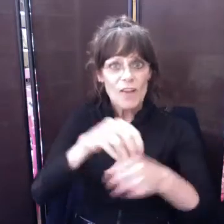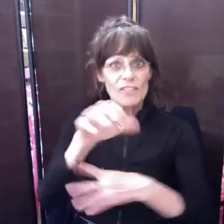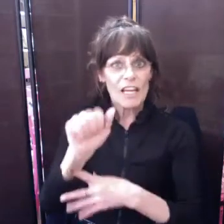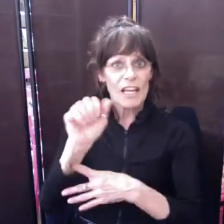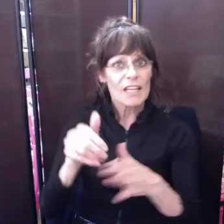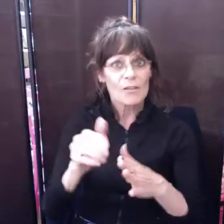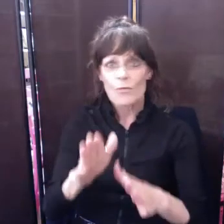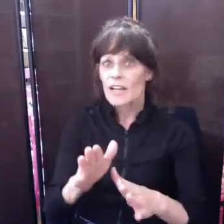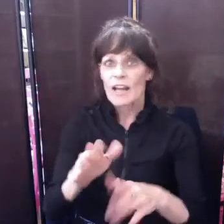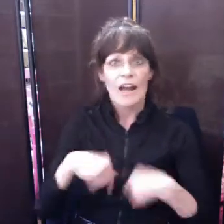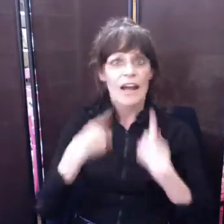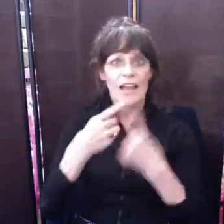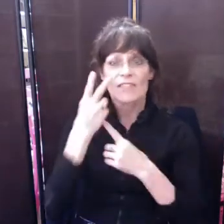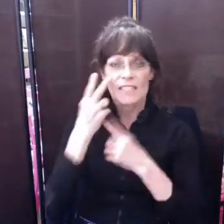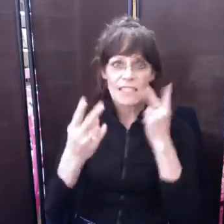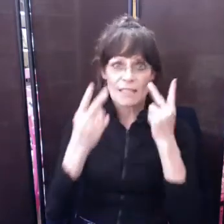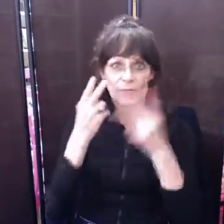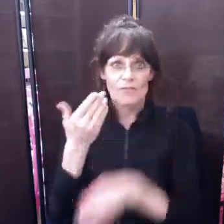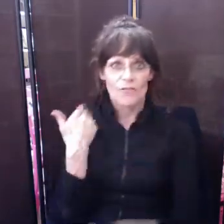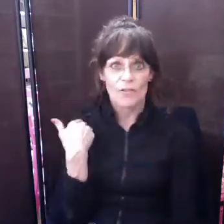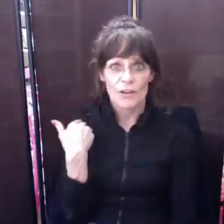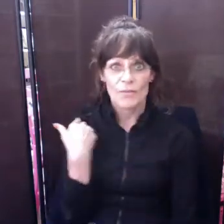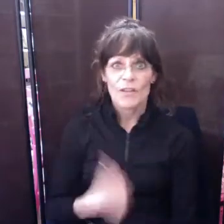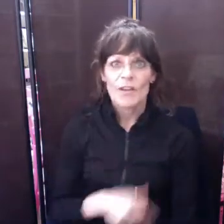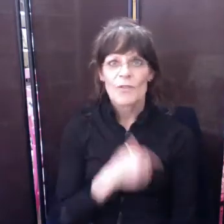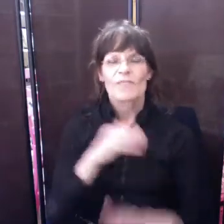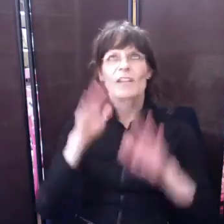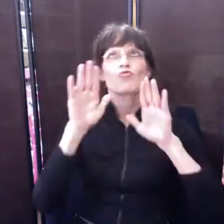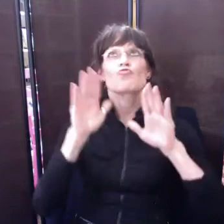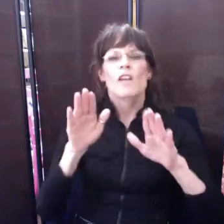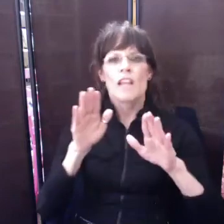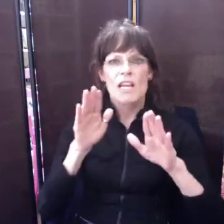haven't seen in years. We have had great conversations. He has said